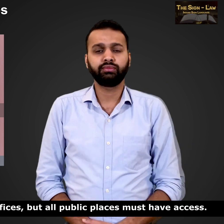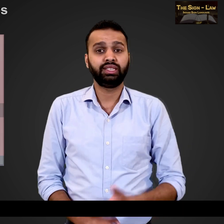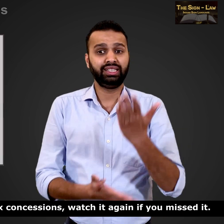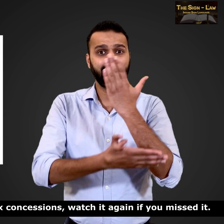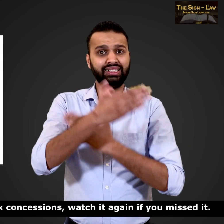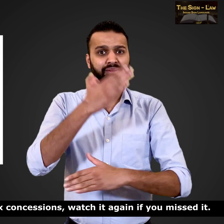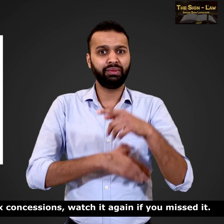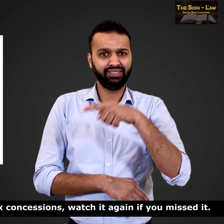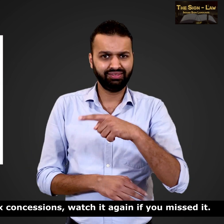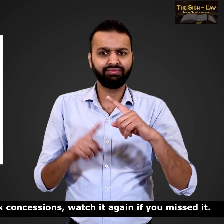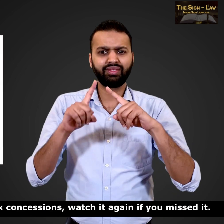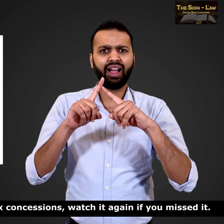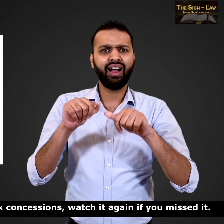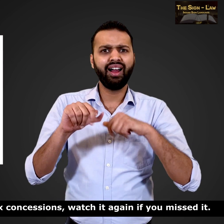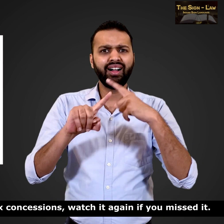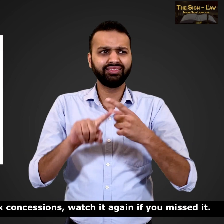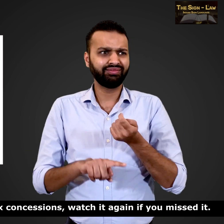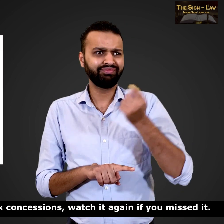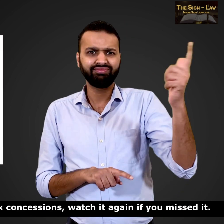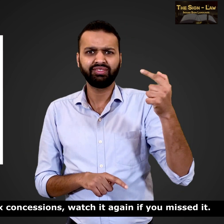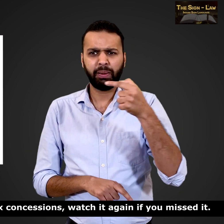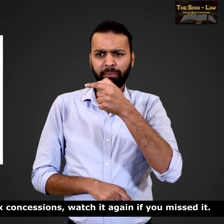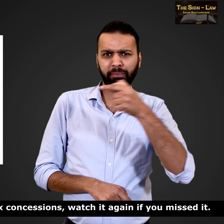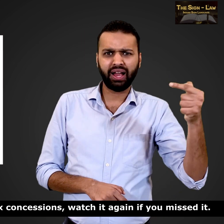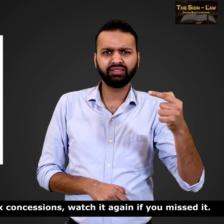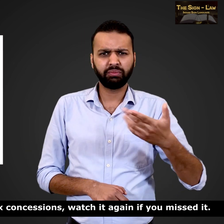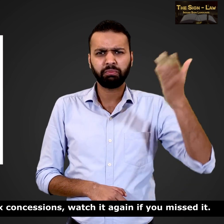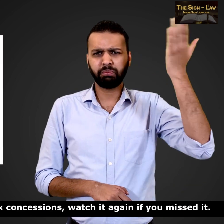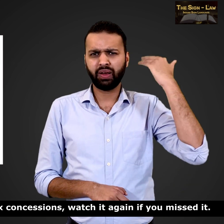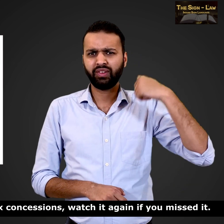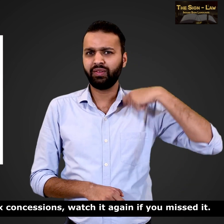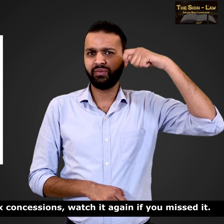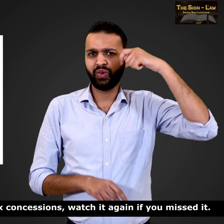We already spoke about the various tax concessions, watch it again if you missed it.